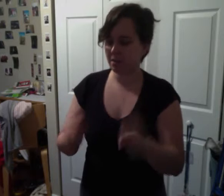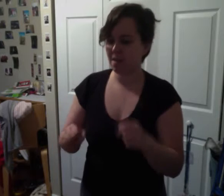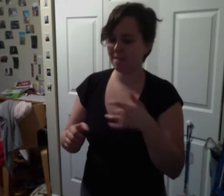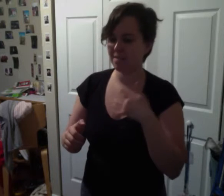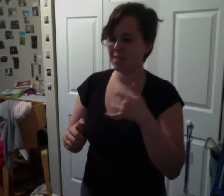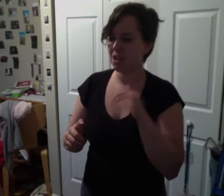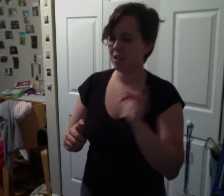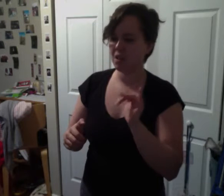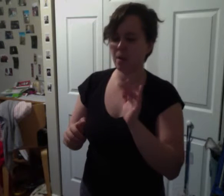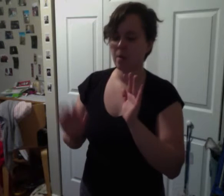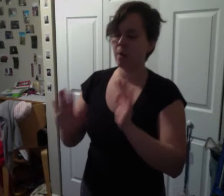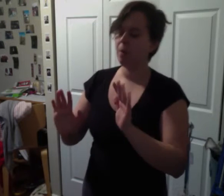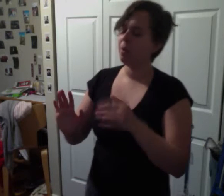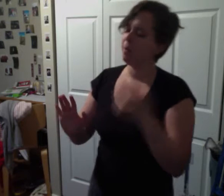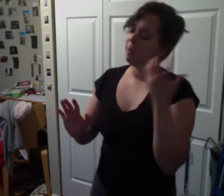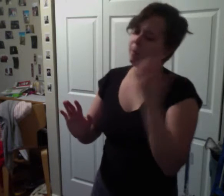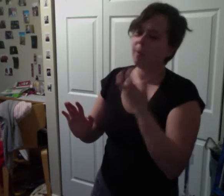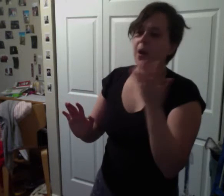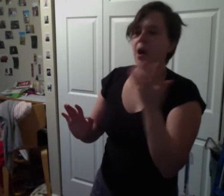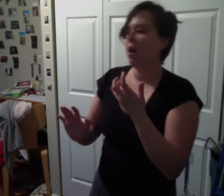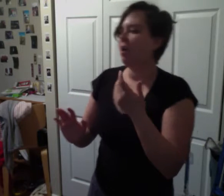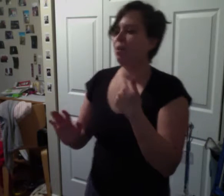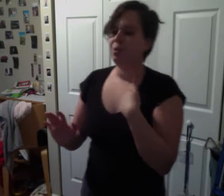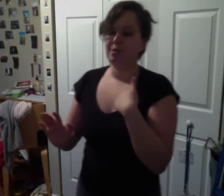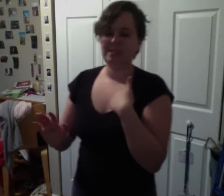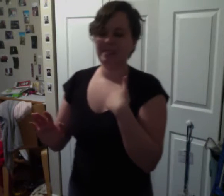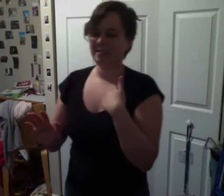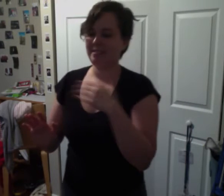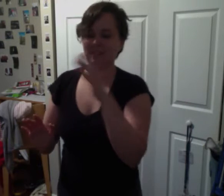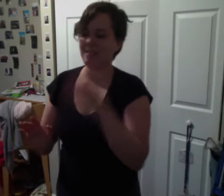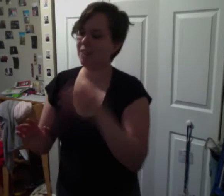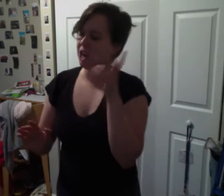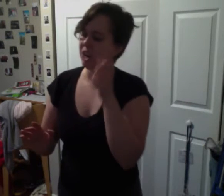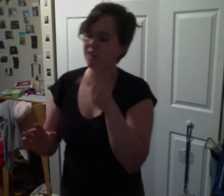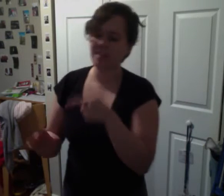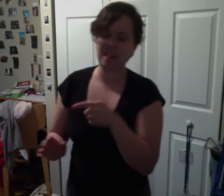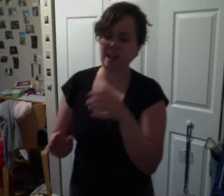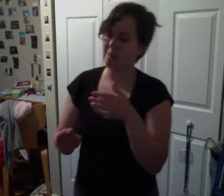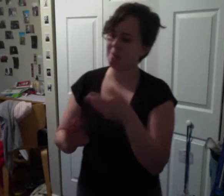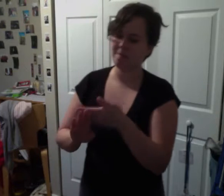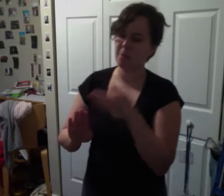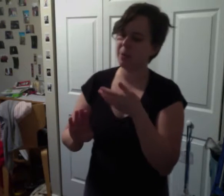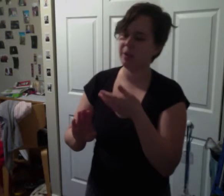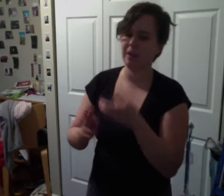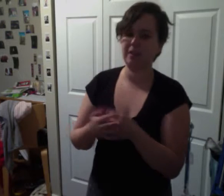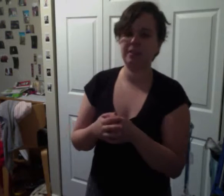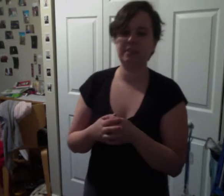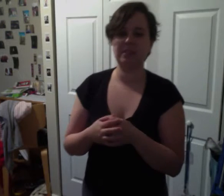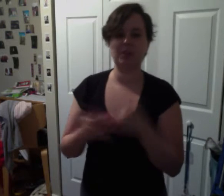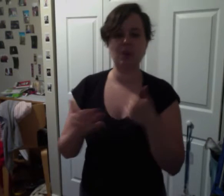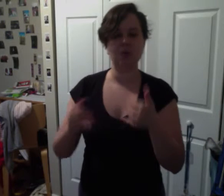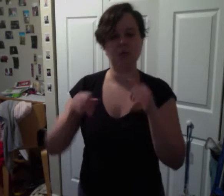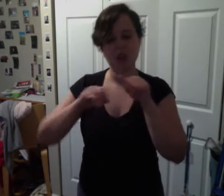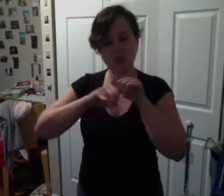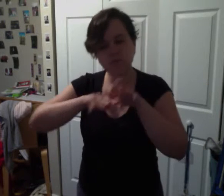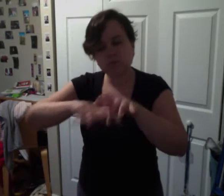this experiment in Grand Central worked, and we expanded across the country. Today, more than 100,000 people in all 50 states and